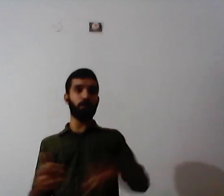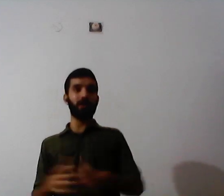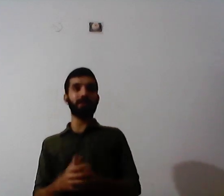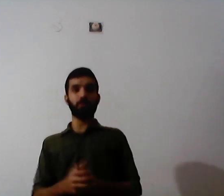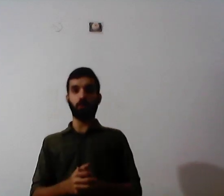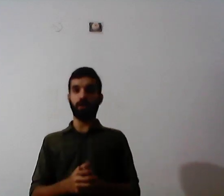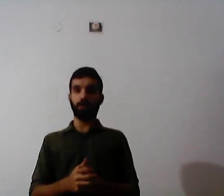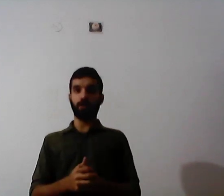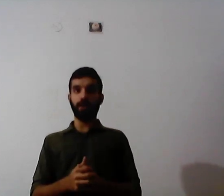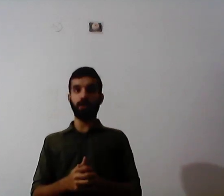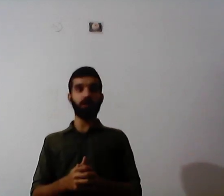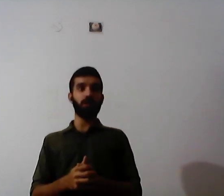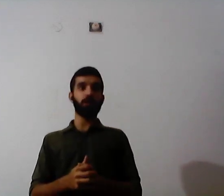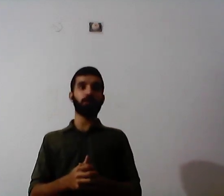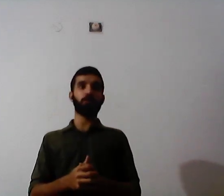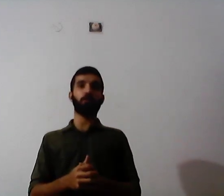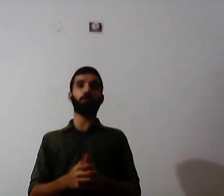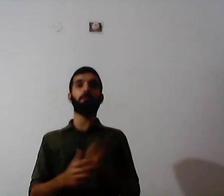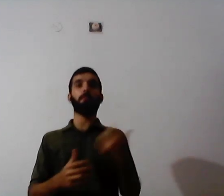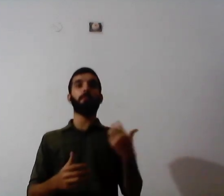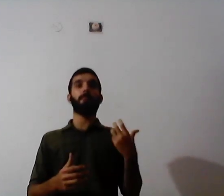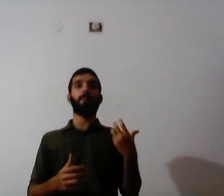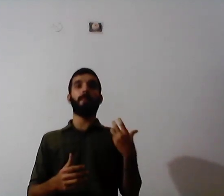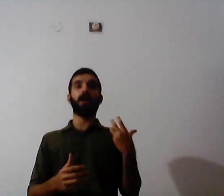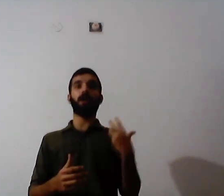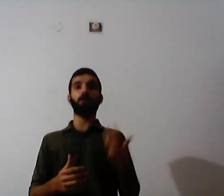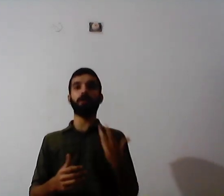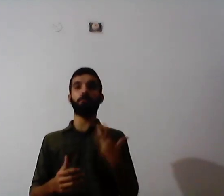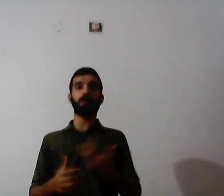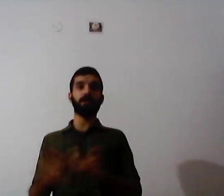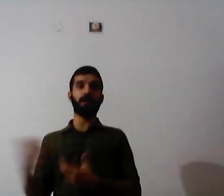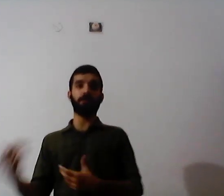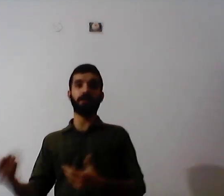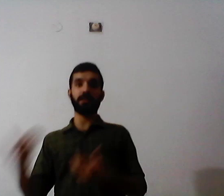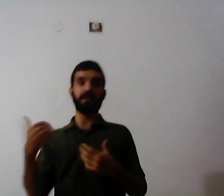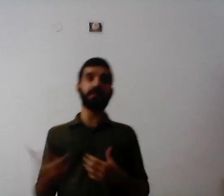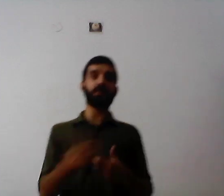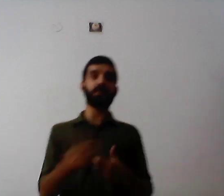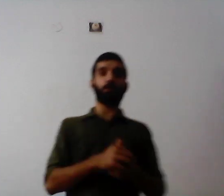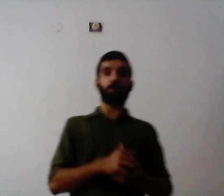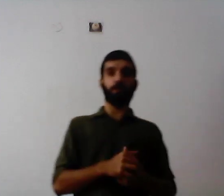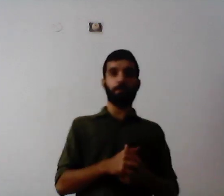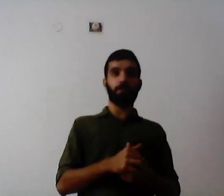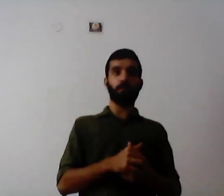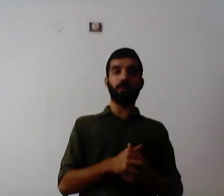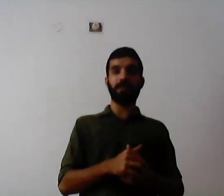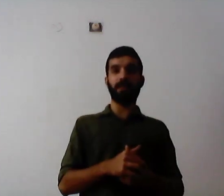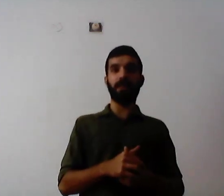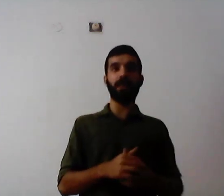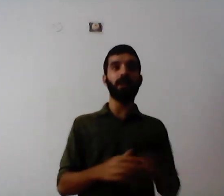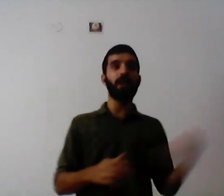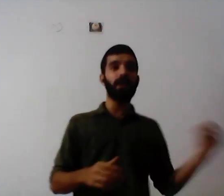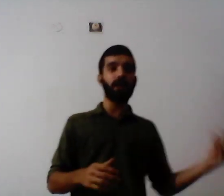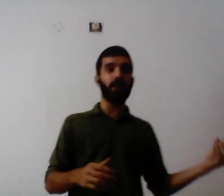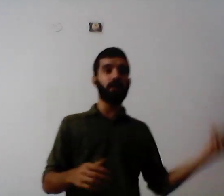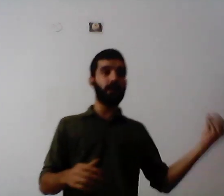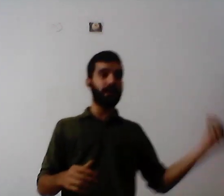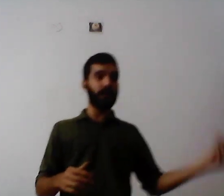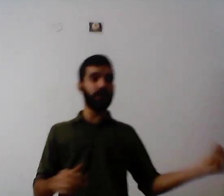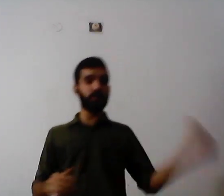in this water, right? So how temperature affect this dissolution? We'll see that. Here, a gas